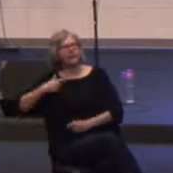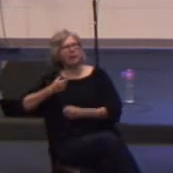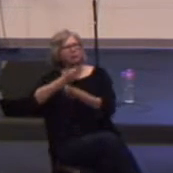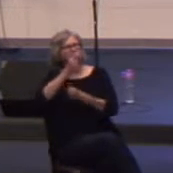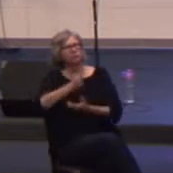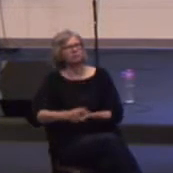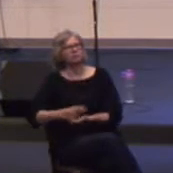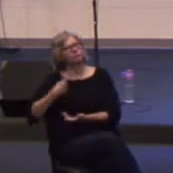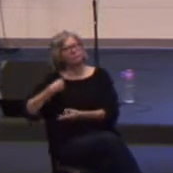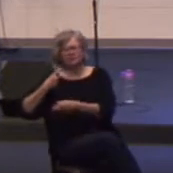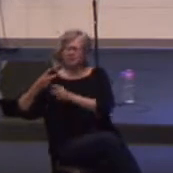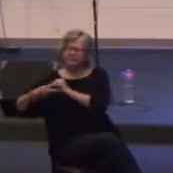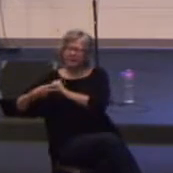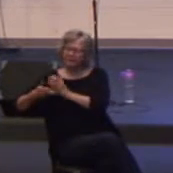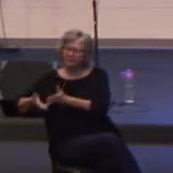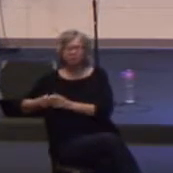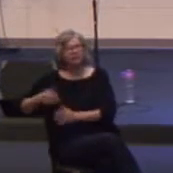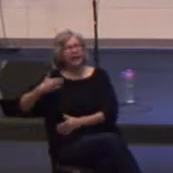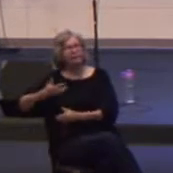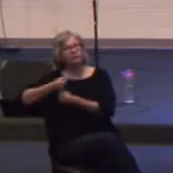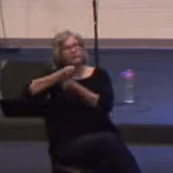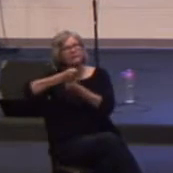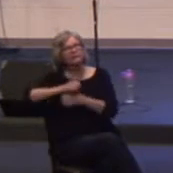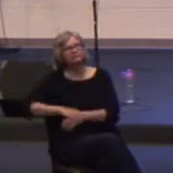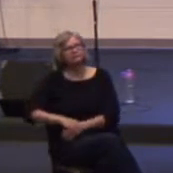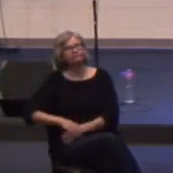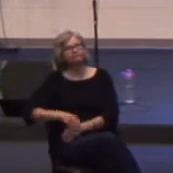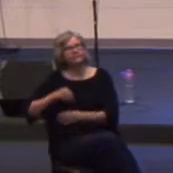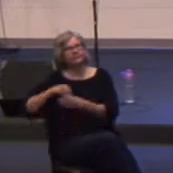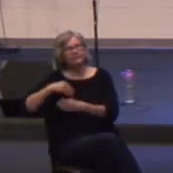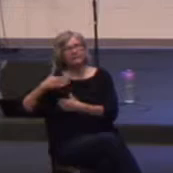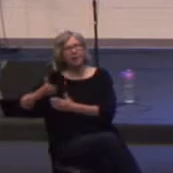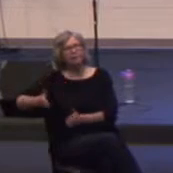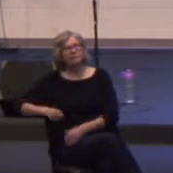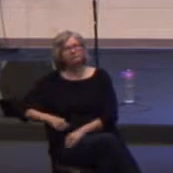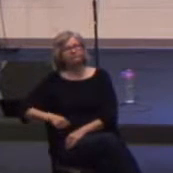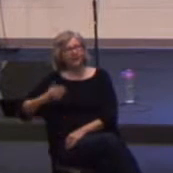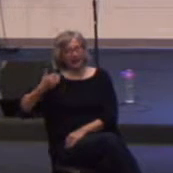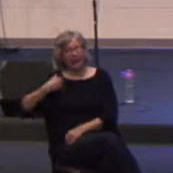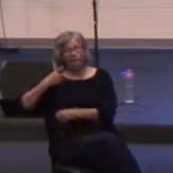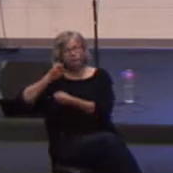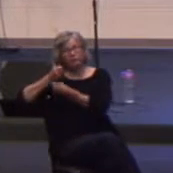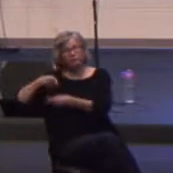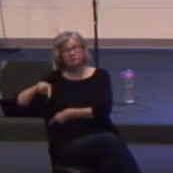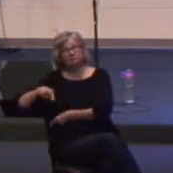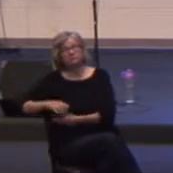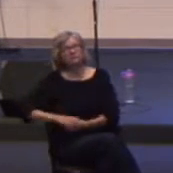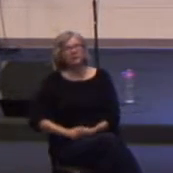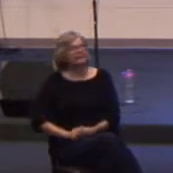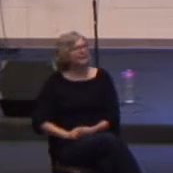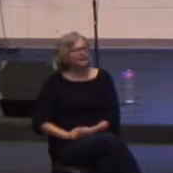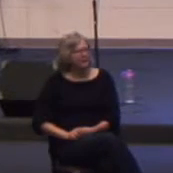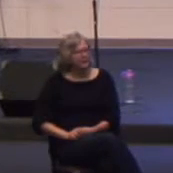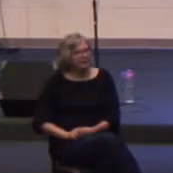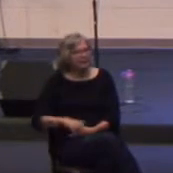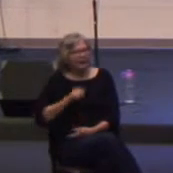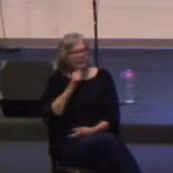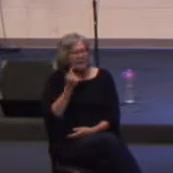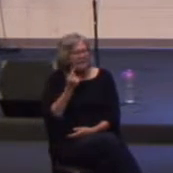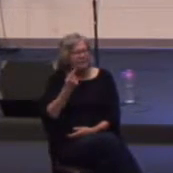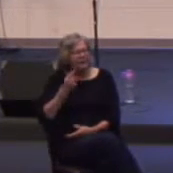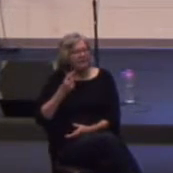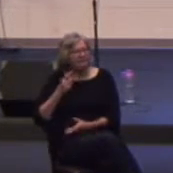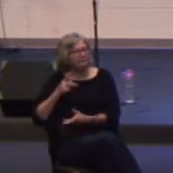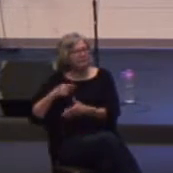back of your cabinet and say, oh, I've got trust in a box in my closet. Good thing I've got it there. No. Trust, it's not a treasure. You don't put it